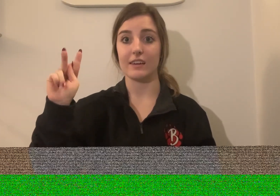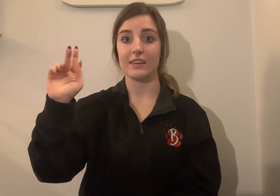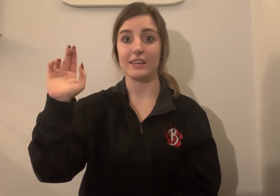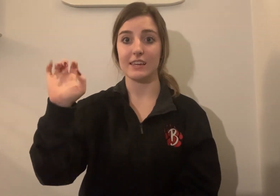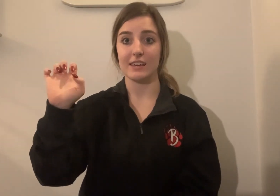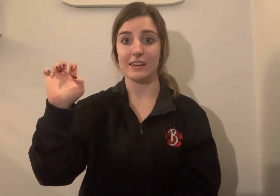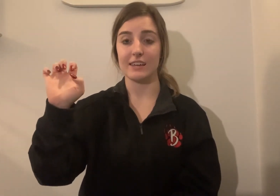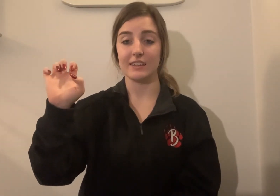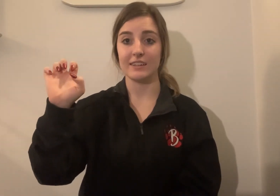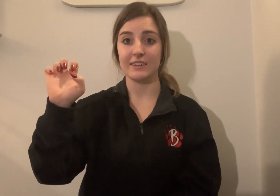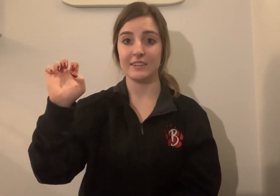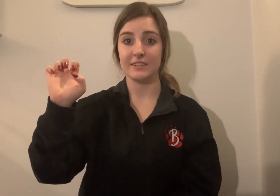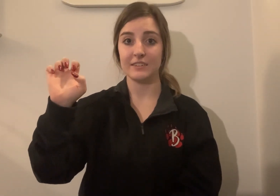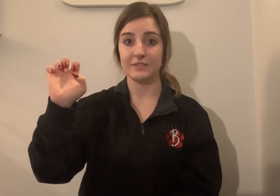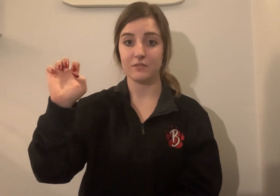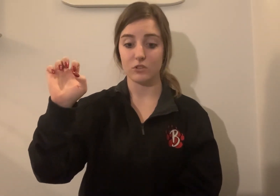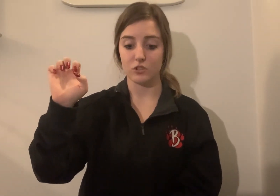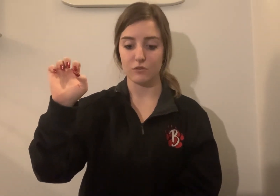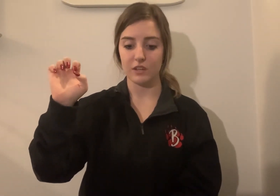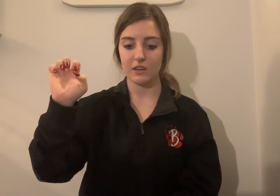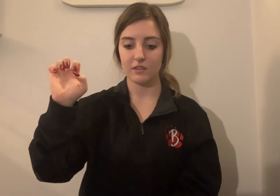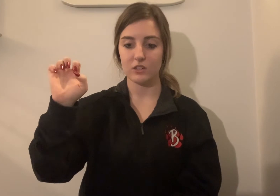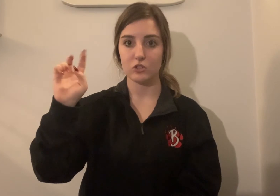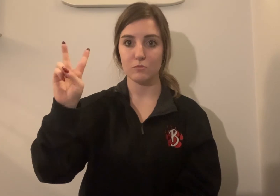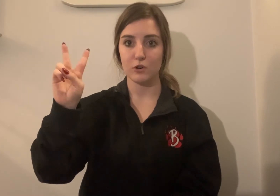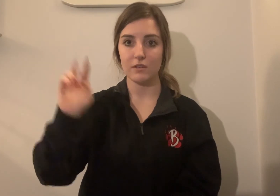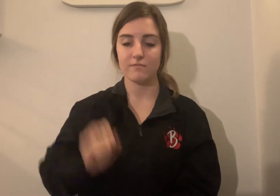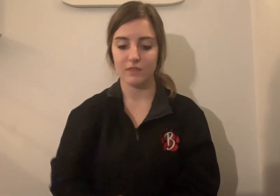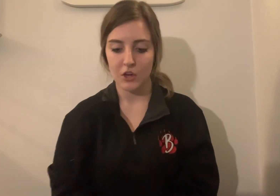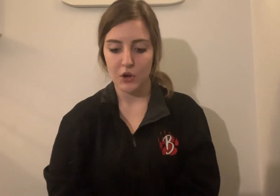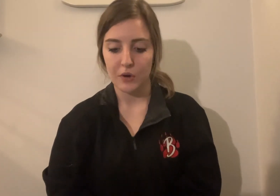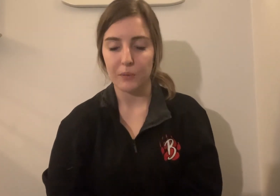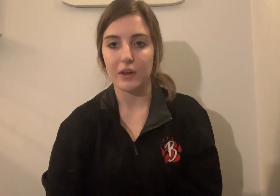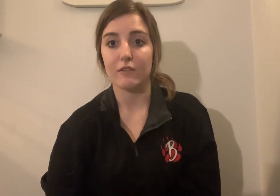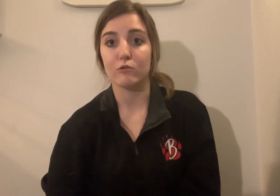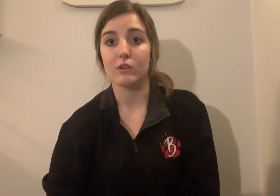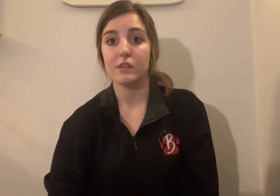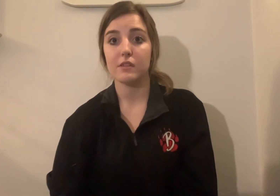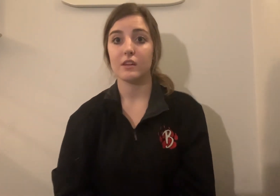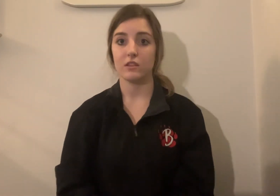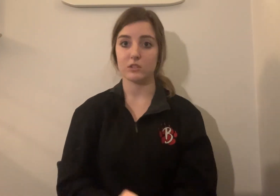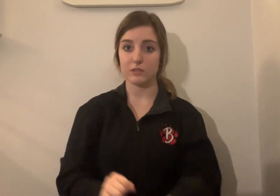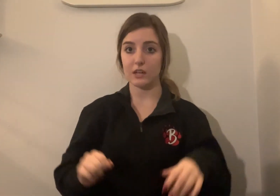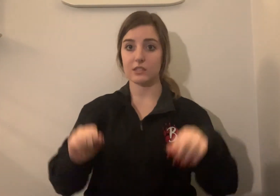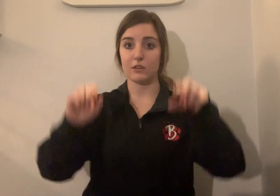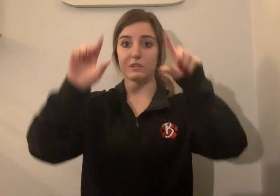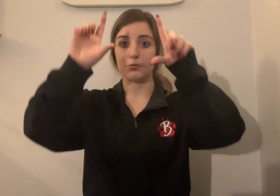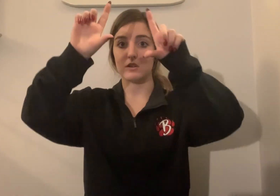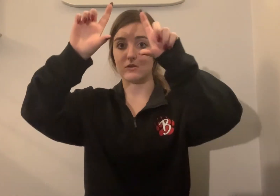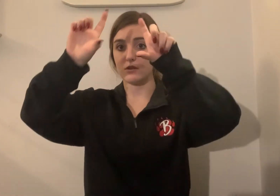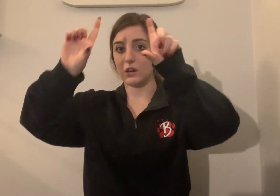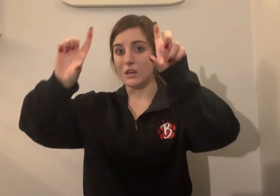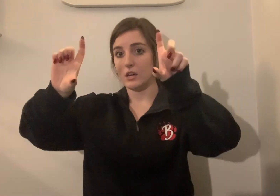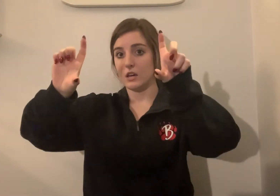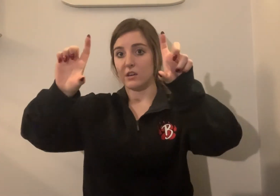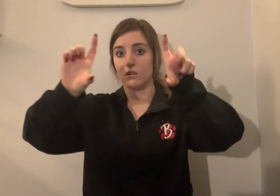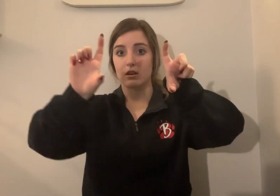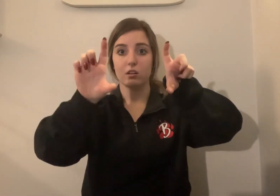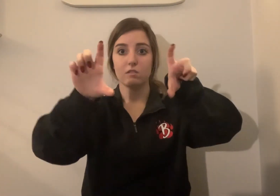F-L-A-K-E for snowflake. 2 more. We have wreath. This one's kind of self-explanatory. You're kind of in